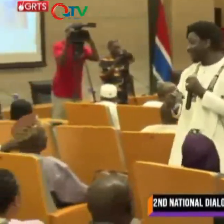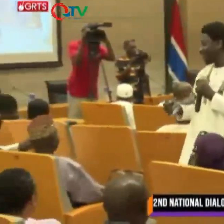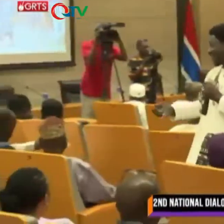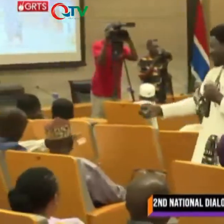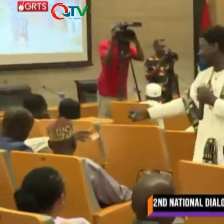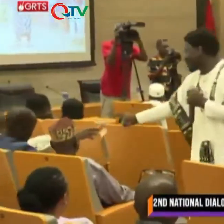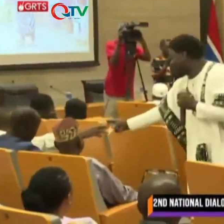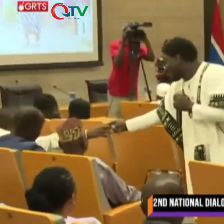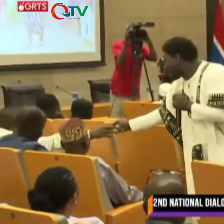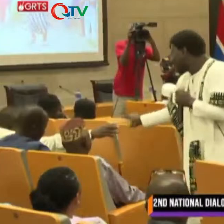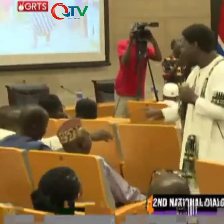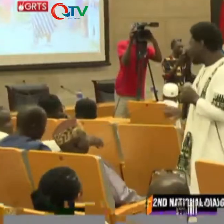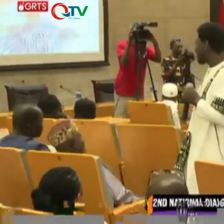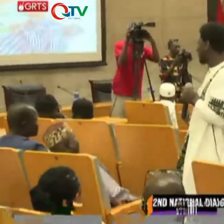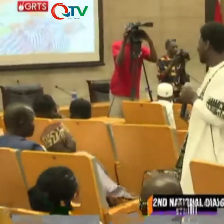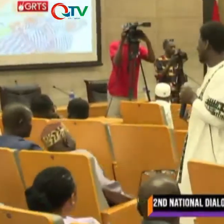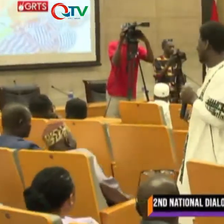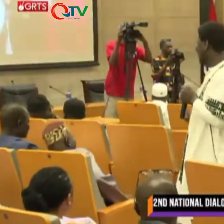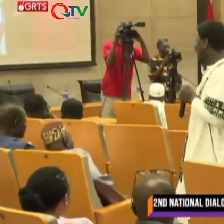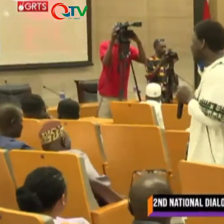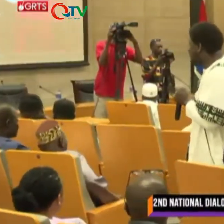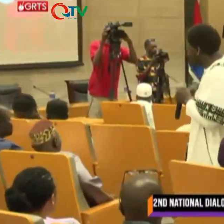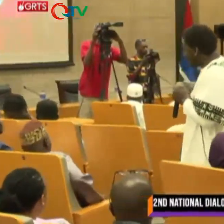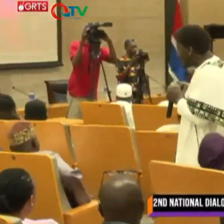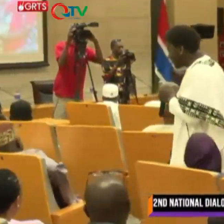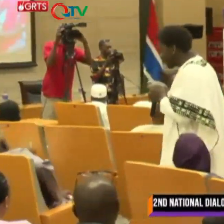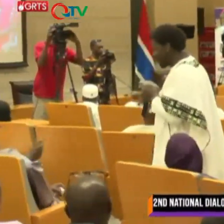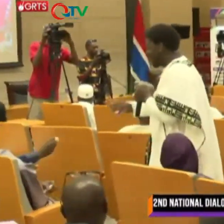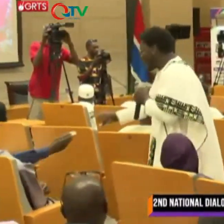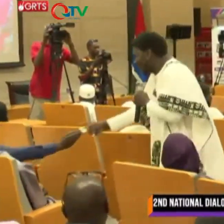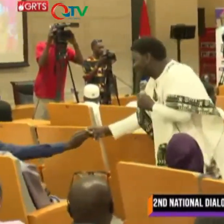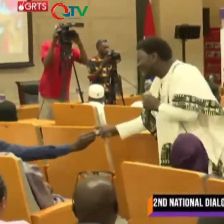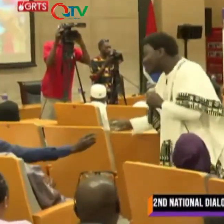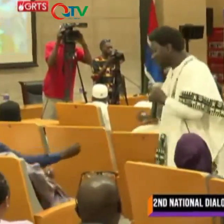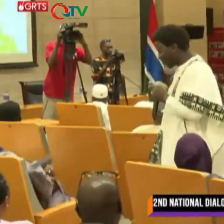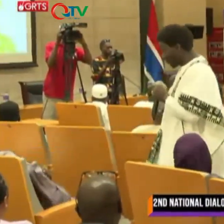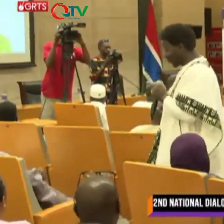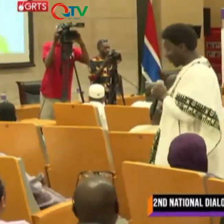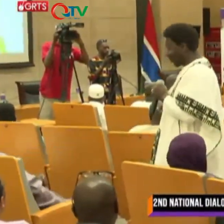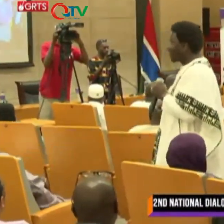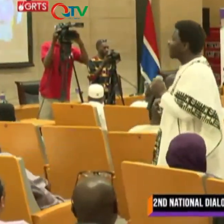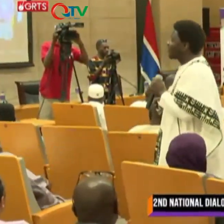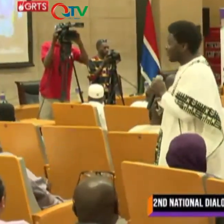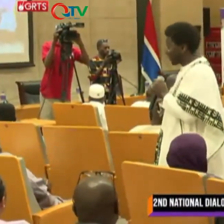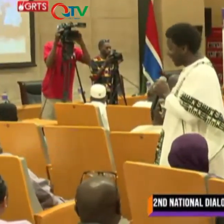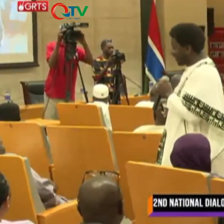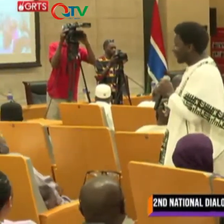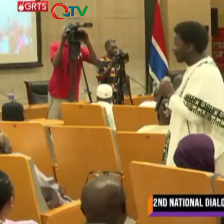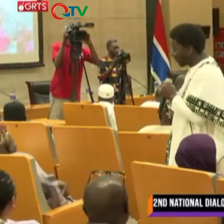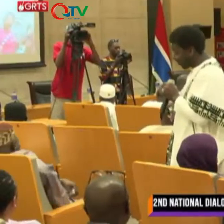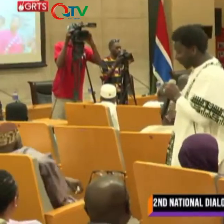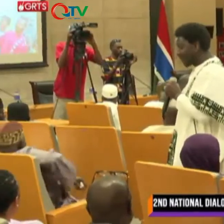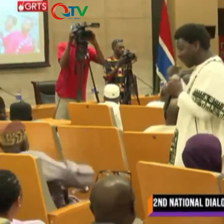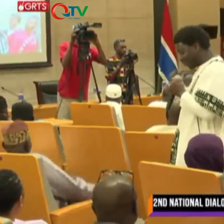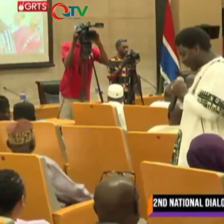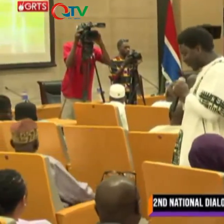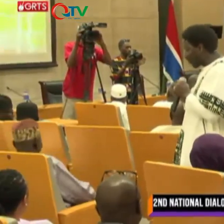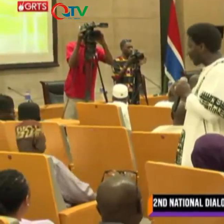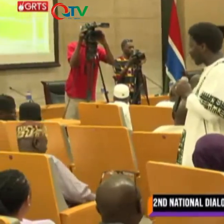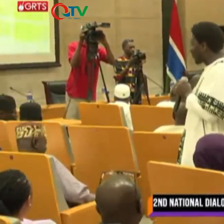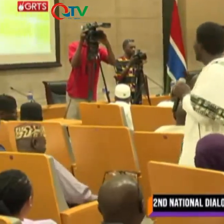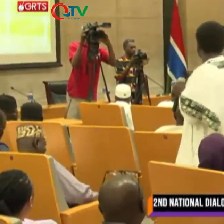nyosene mandinko nko afonye mandinko nko afonye mandinko